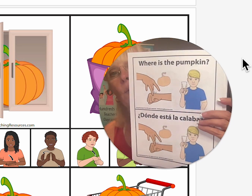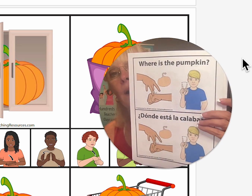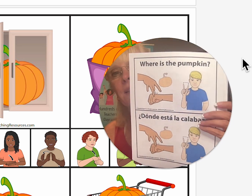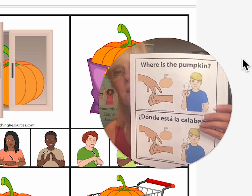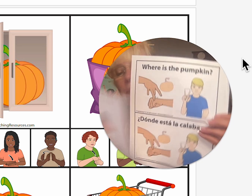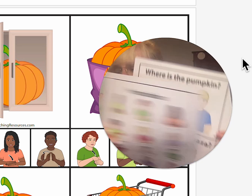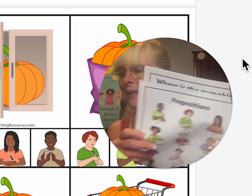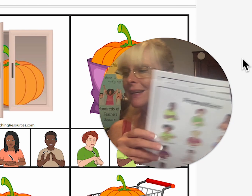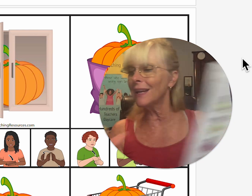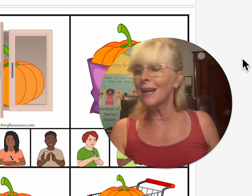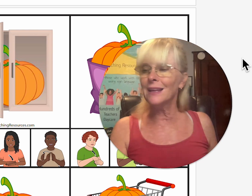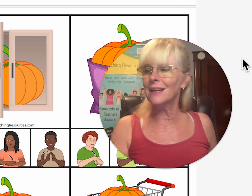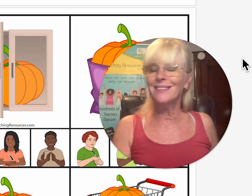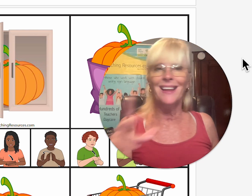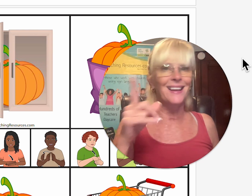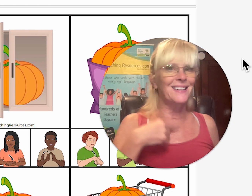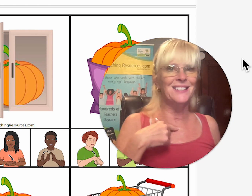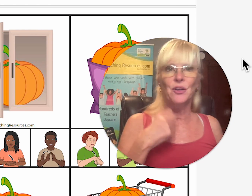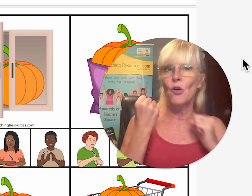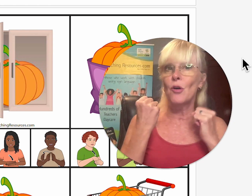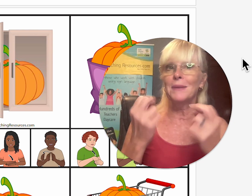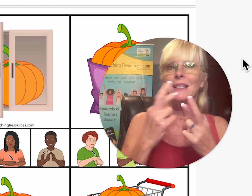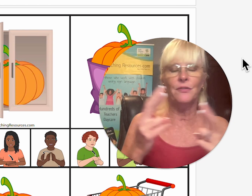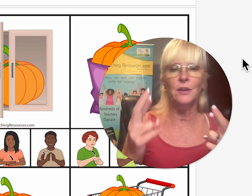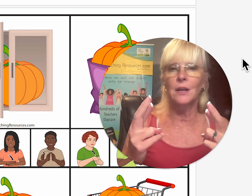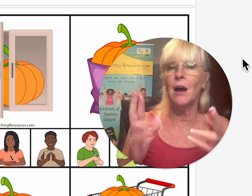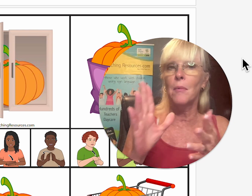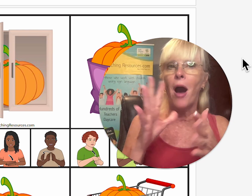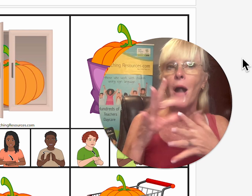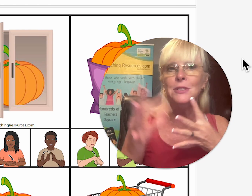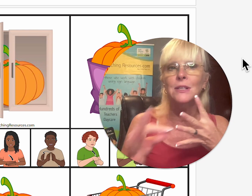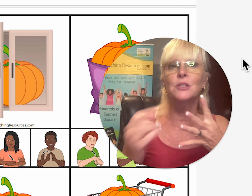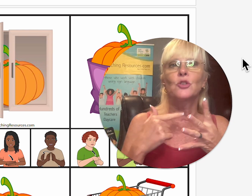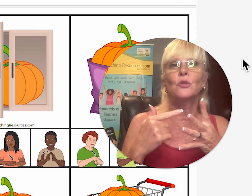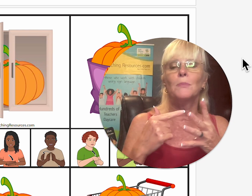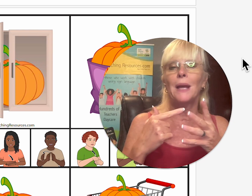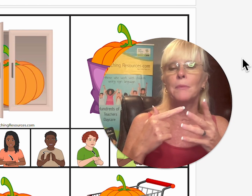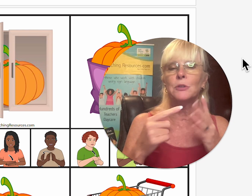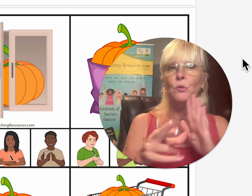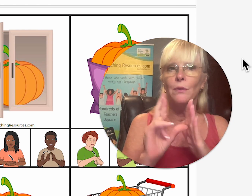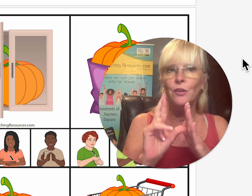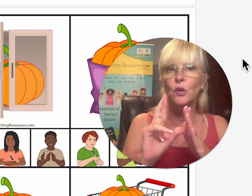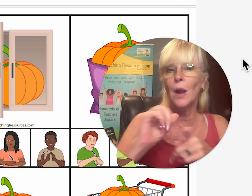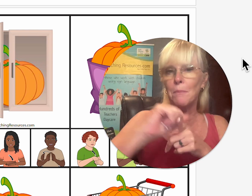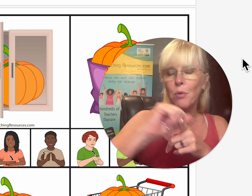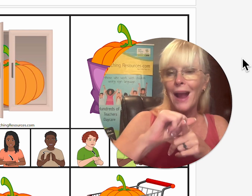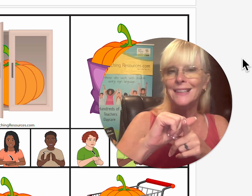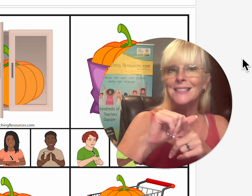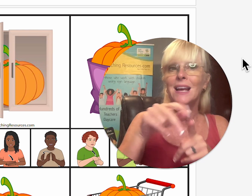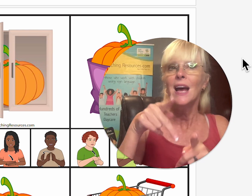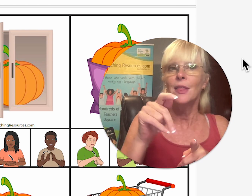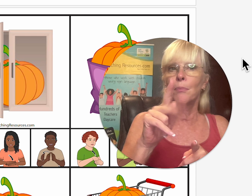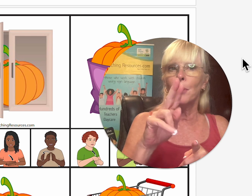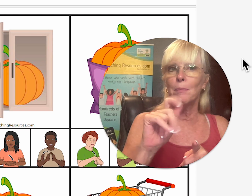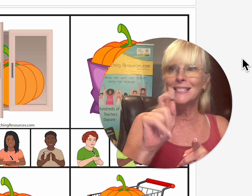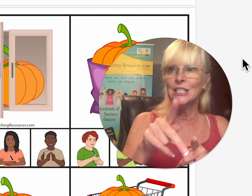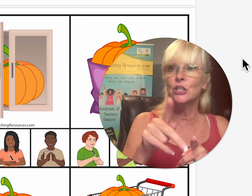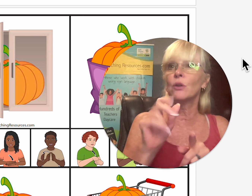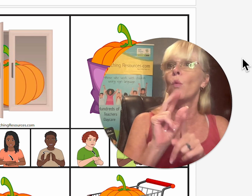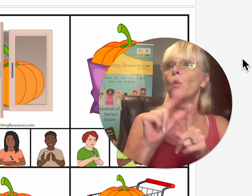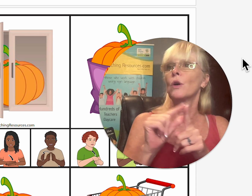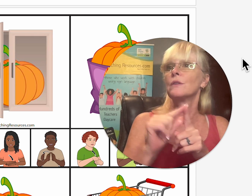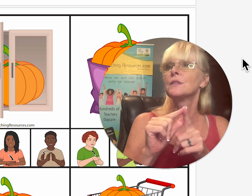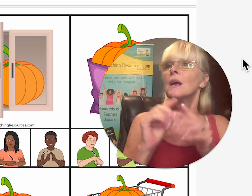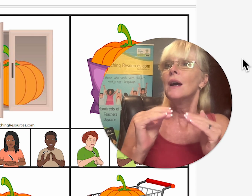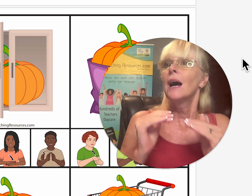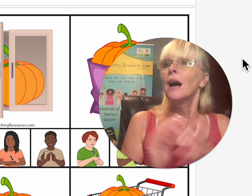And where is the pumpkin? And then they get so many different options to be able to review and practice the